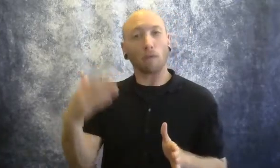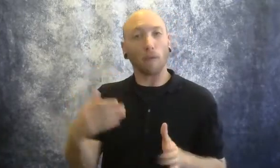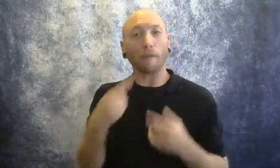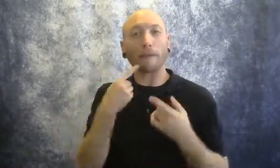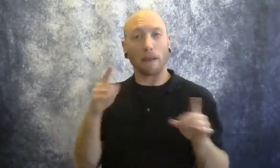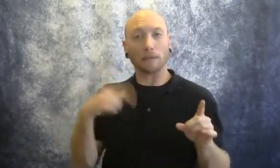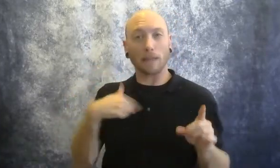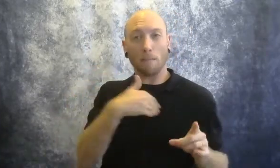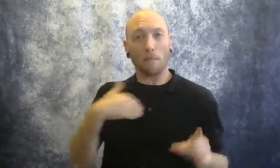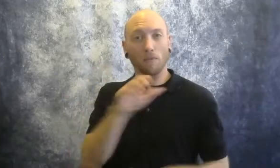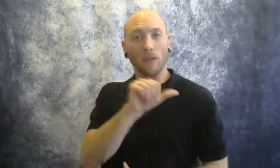break my anonymity to people, but